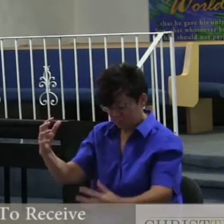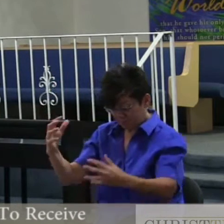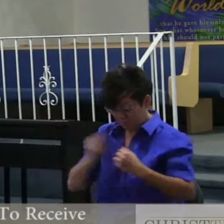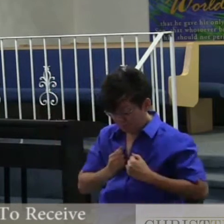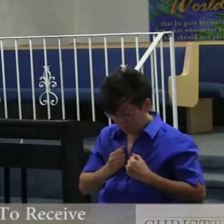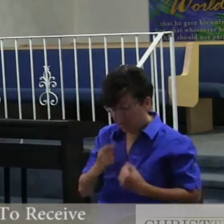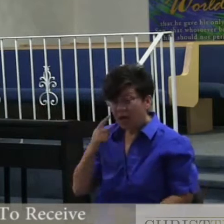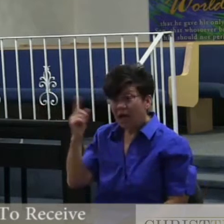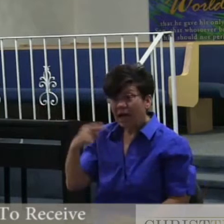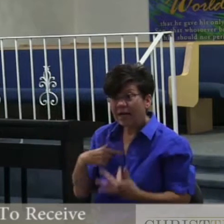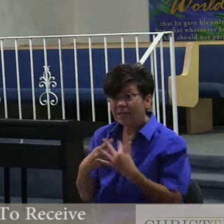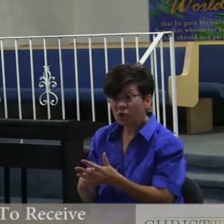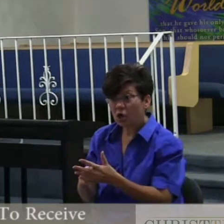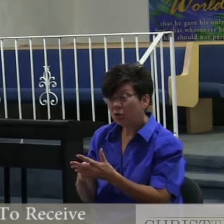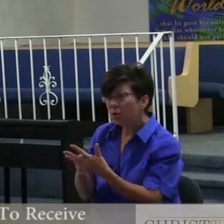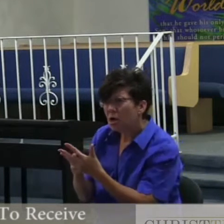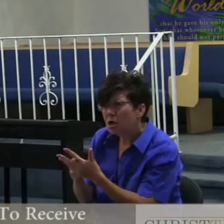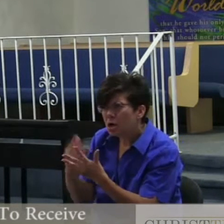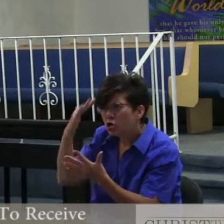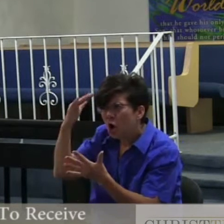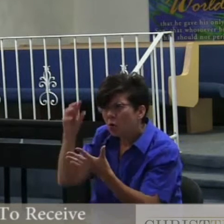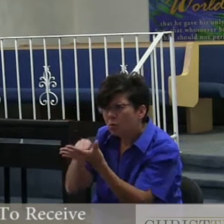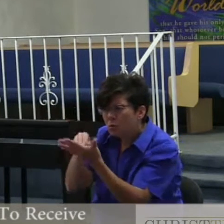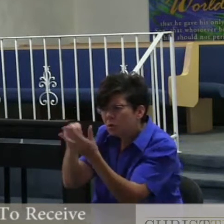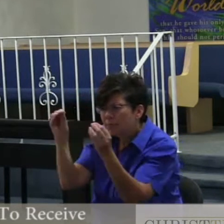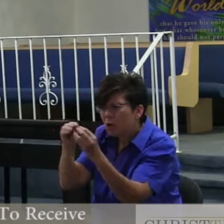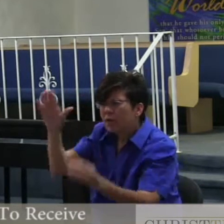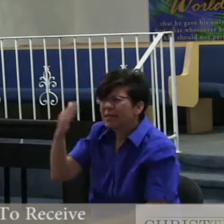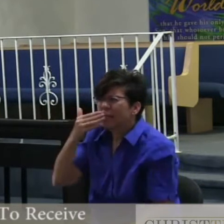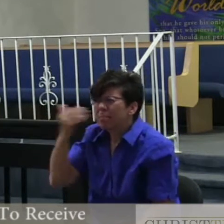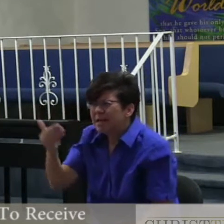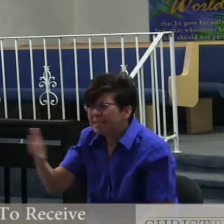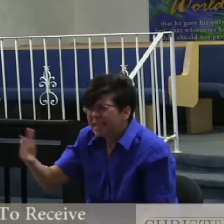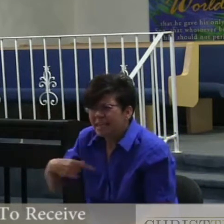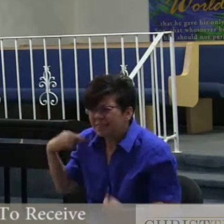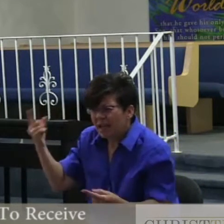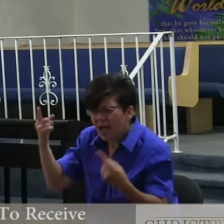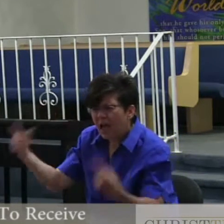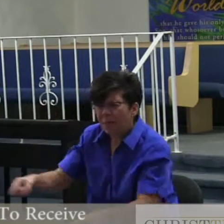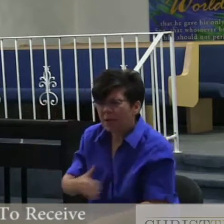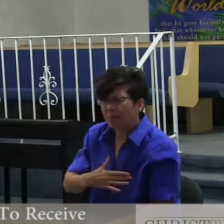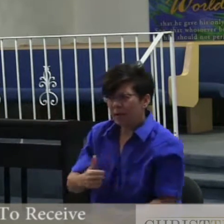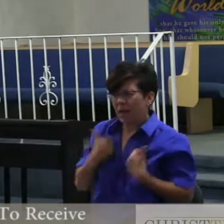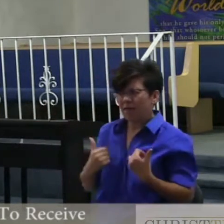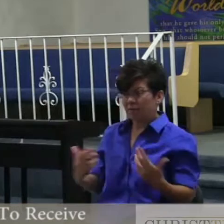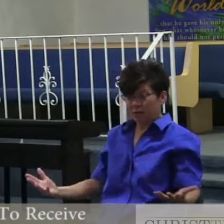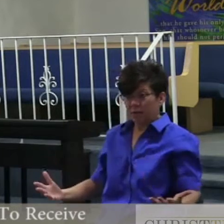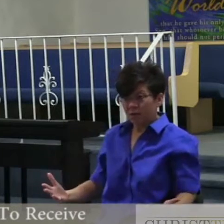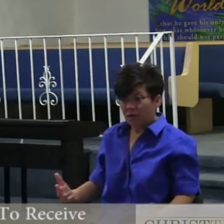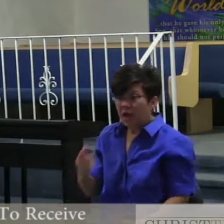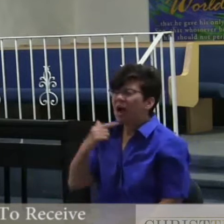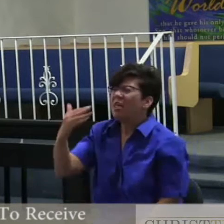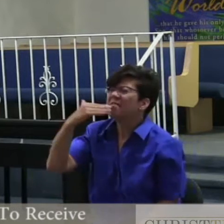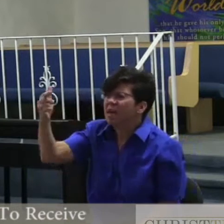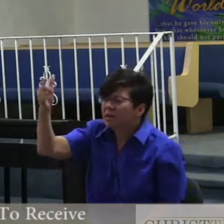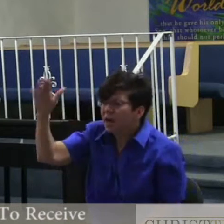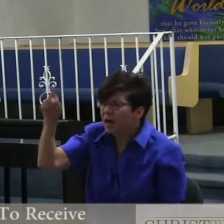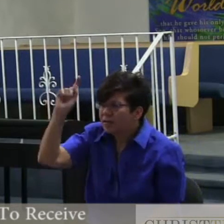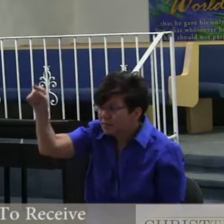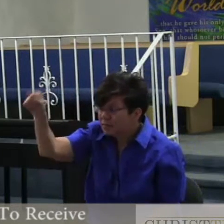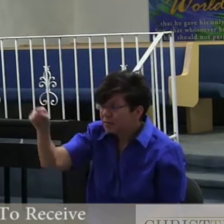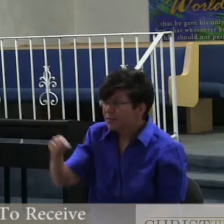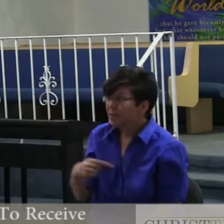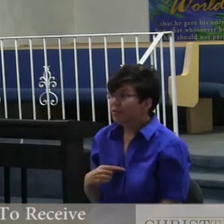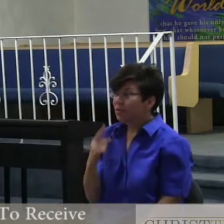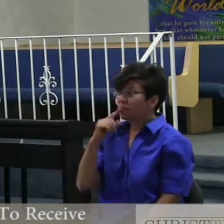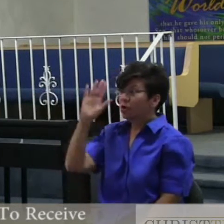I started to get to know him, he's the best thing that has ever happened in my life. I thank God for his mercy,